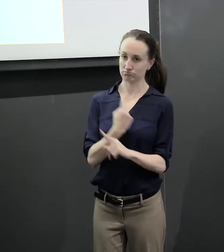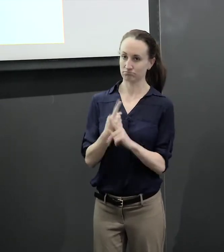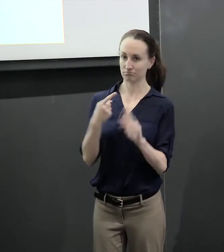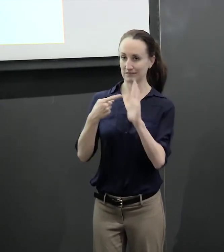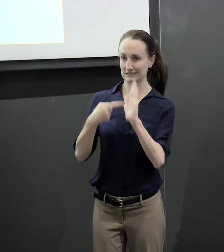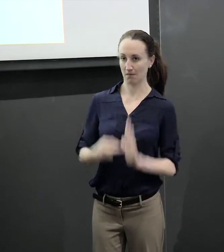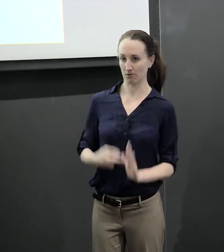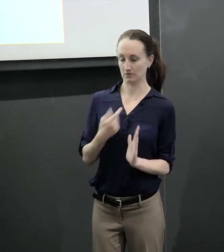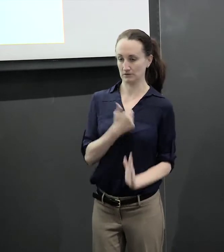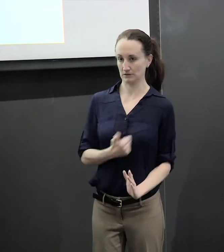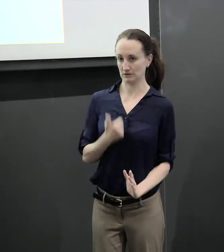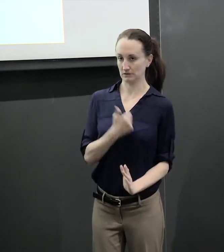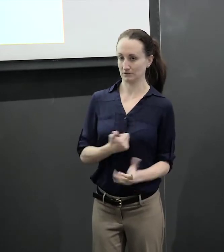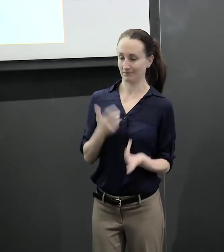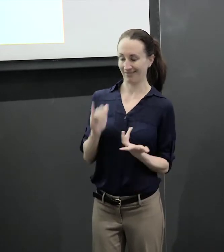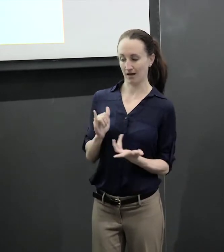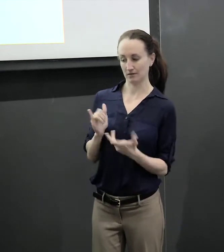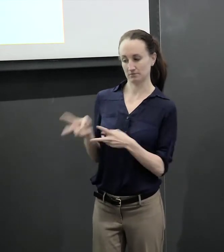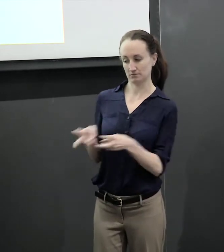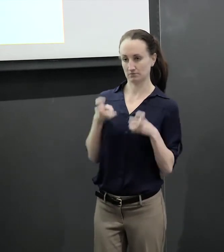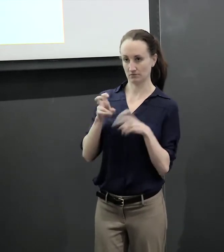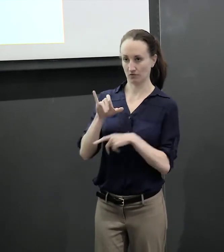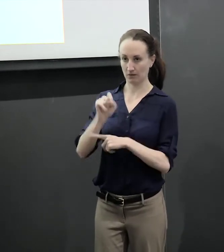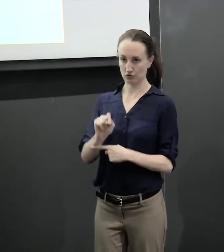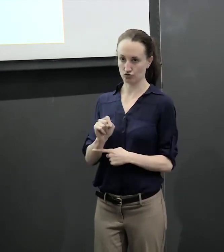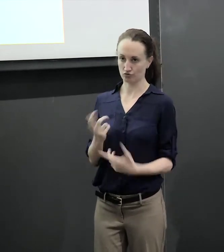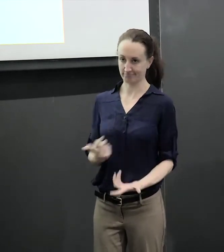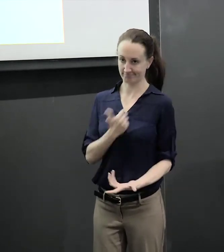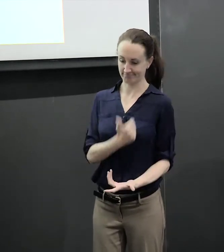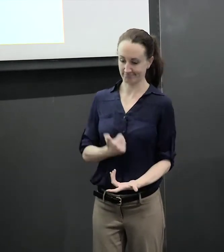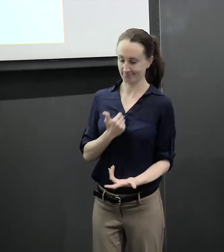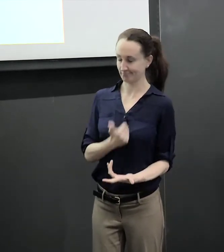Take the discussions to be metaphorical in what follows.